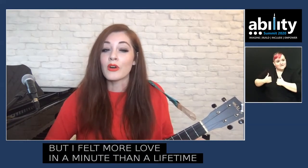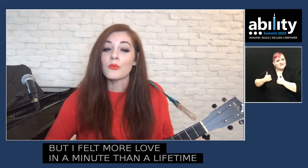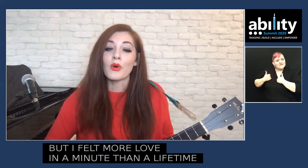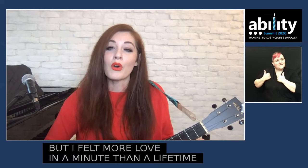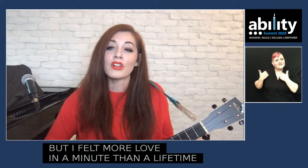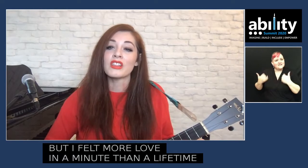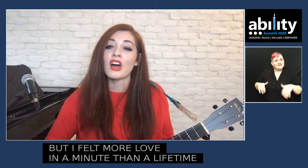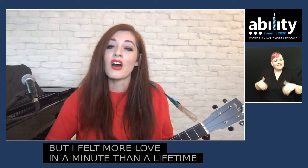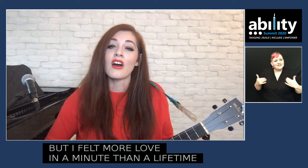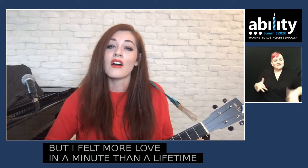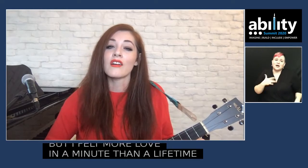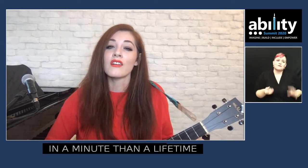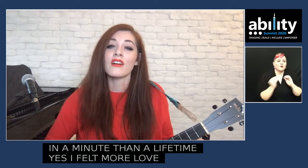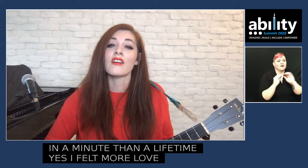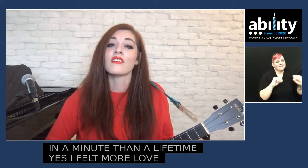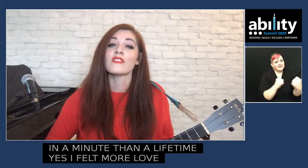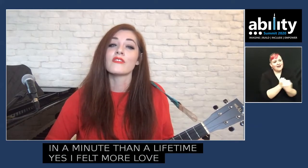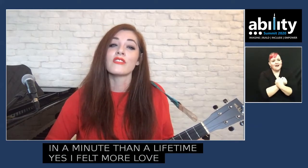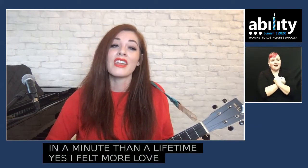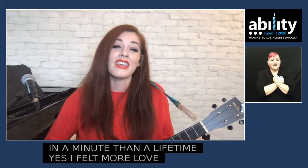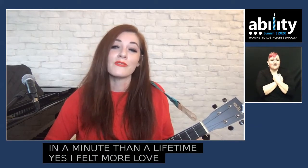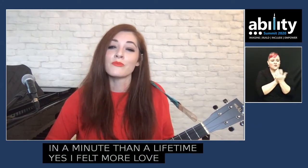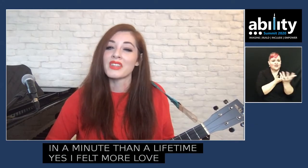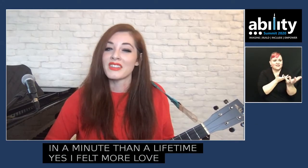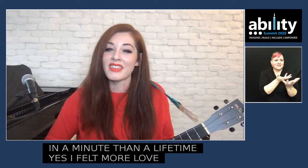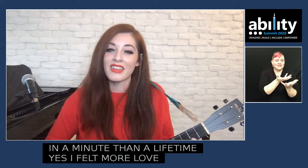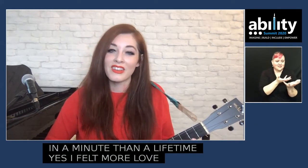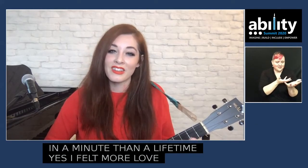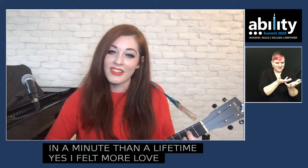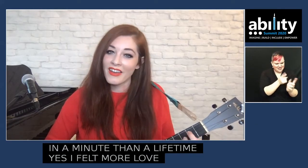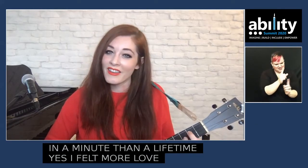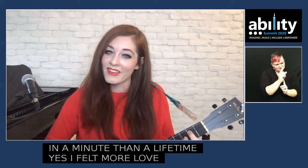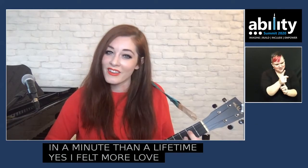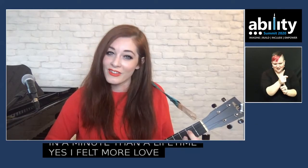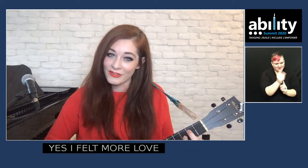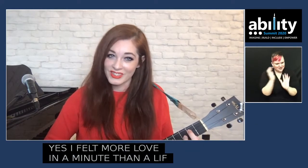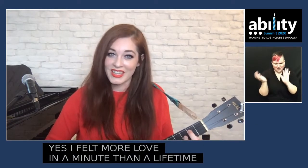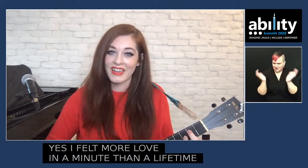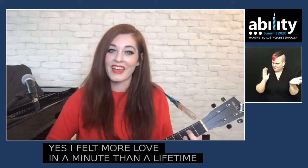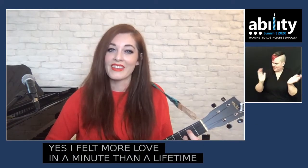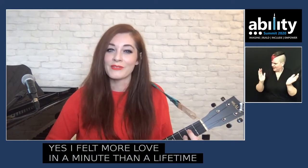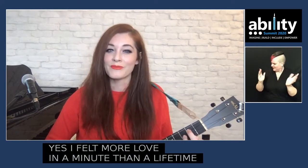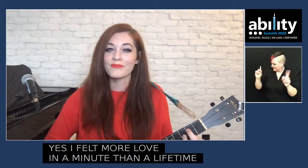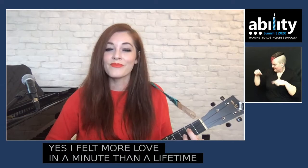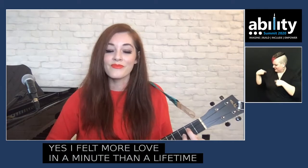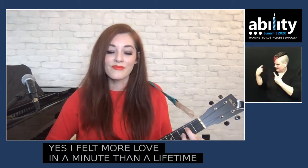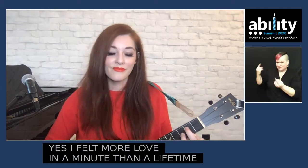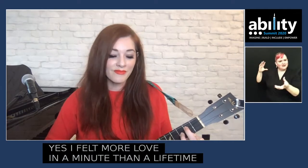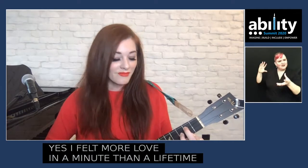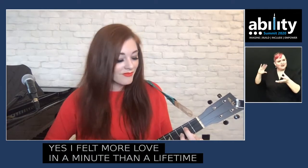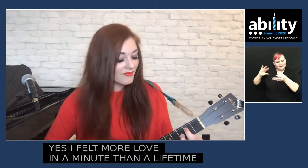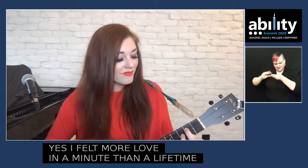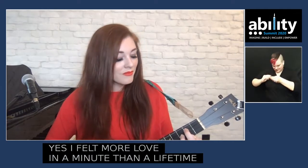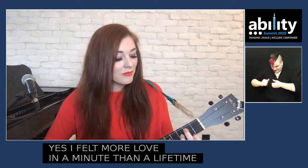Yes, I felt more love in a minute than a lifetime.